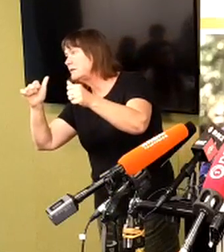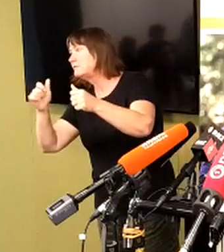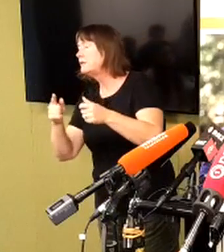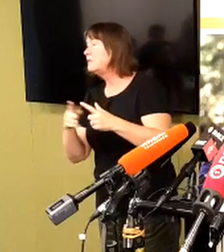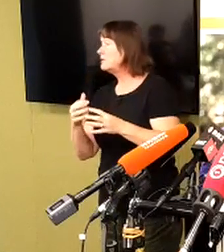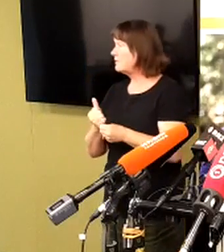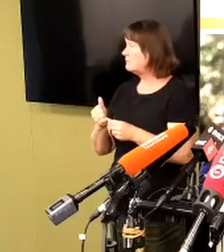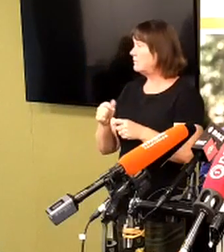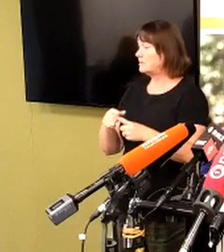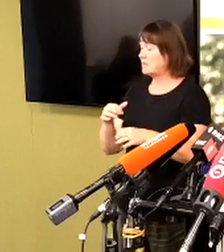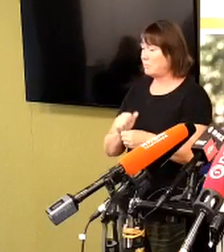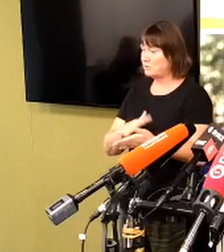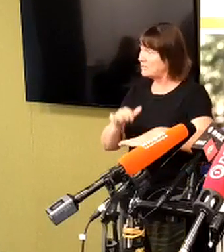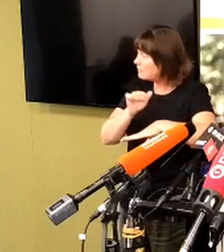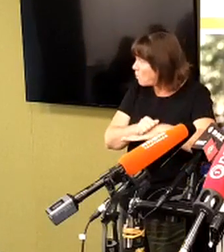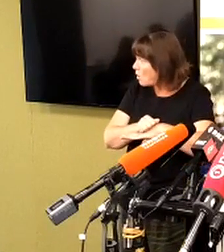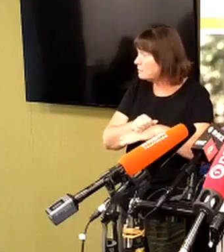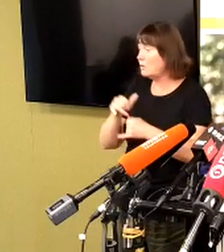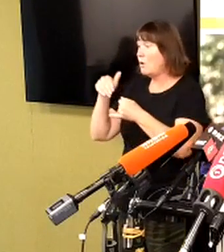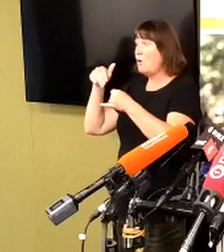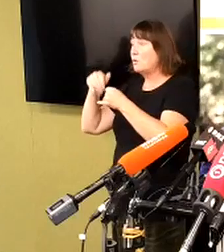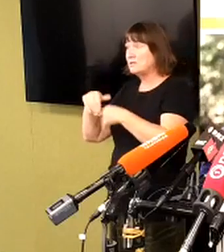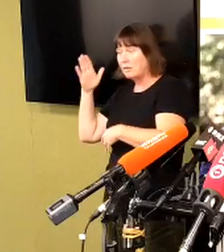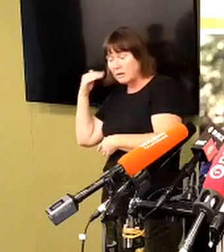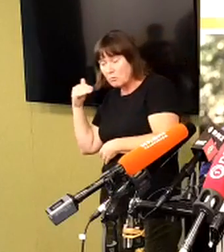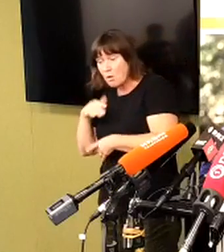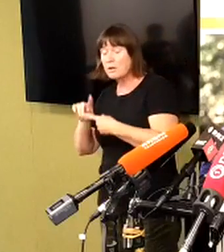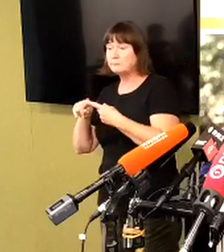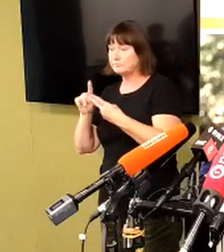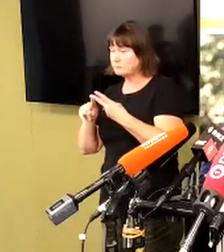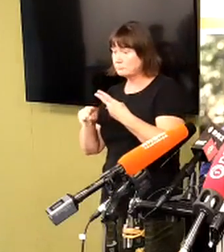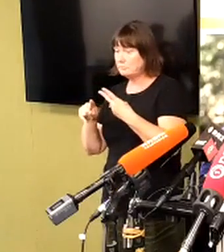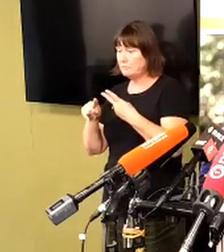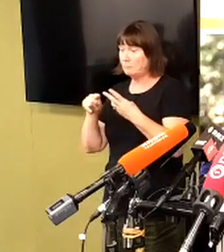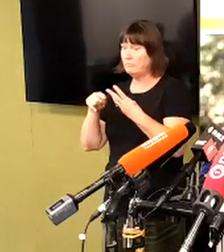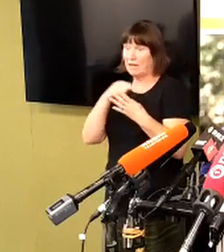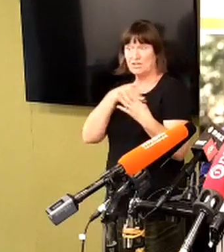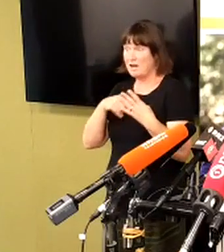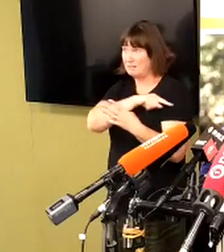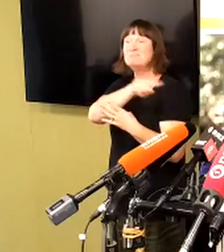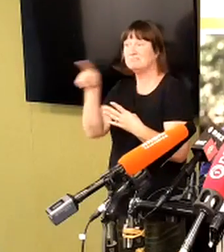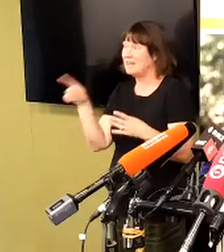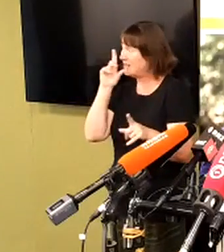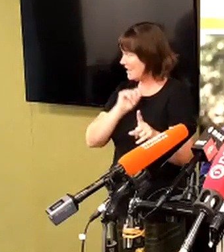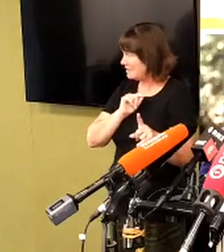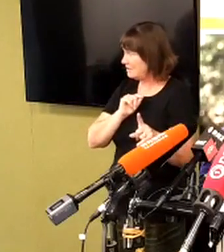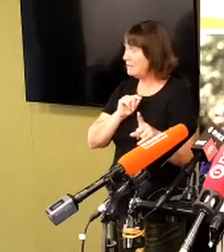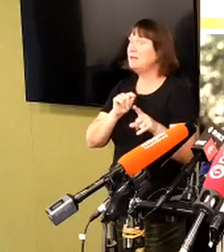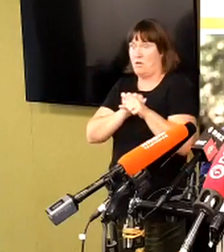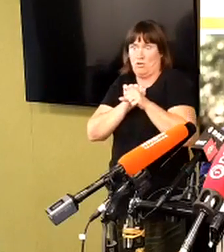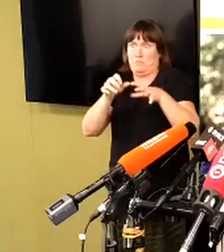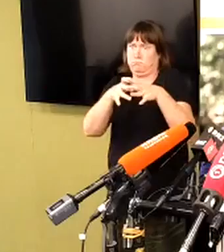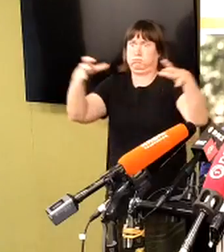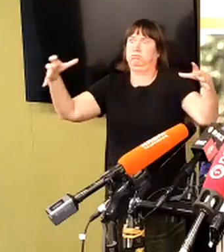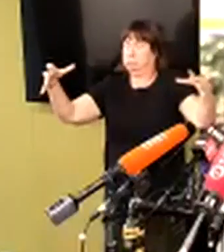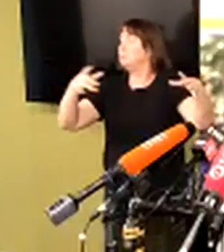Singapore, even South Korea as we watch that, Taiwan and China itself, that they can, even where they've got quite widespread